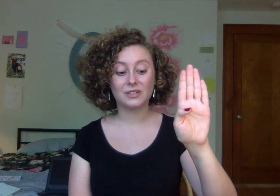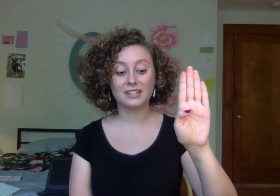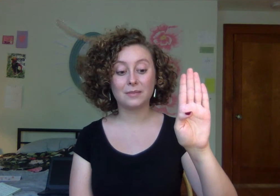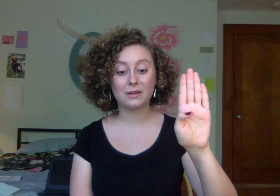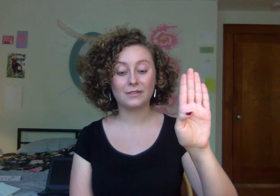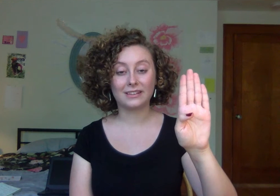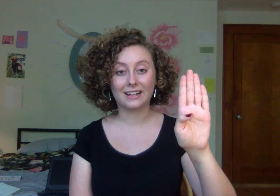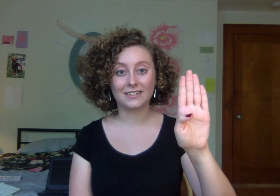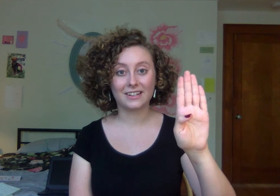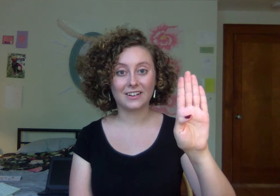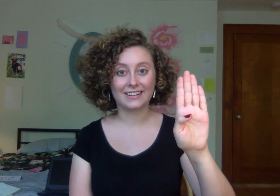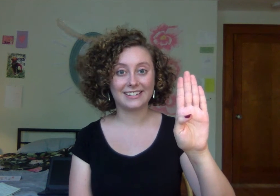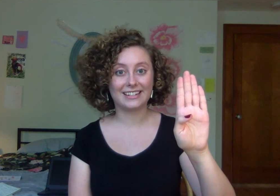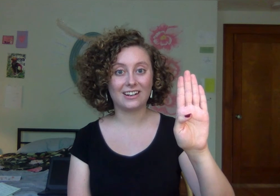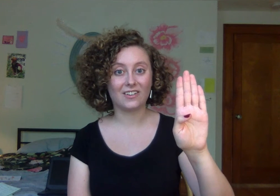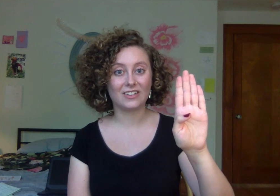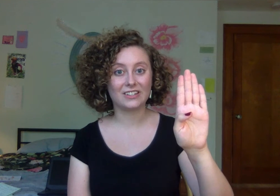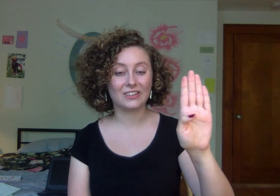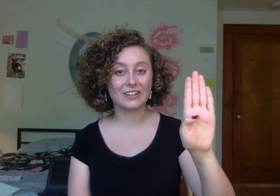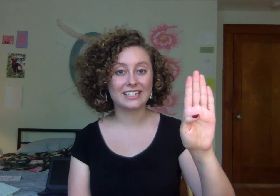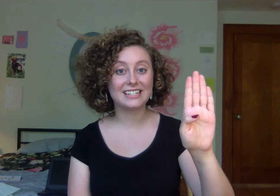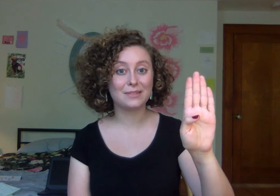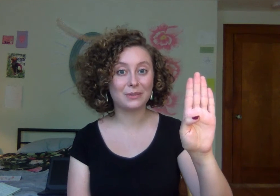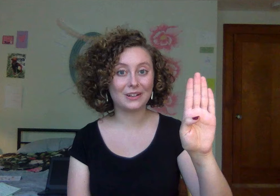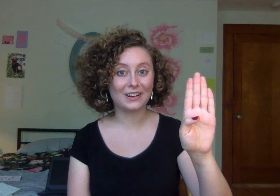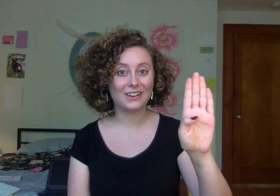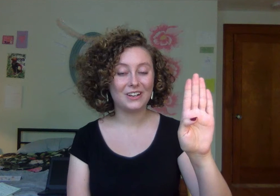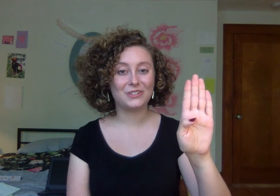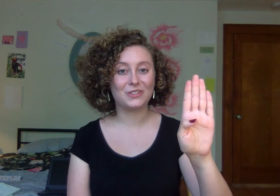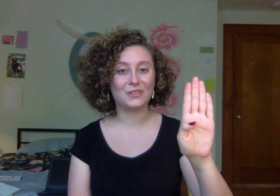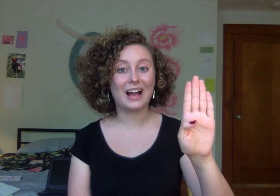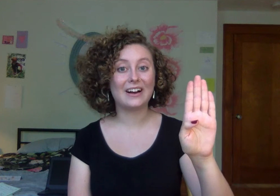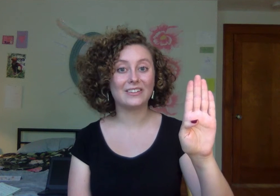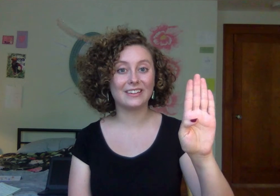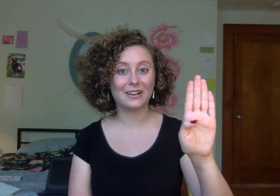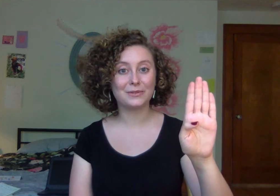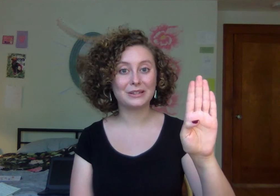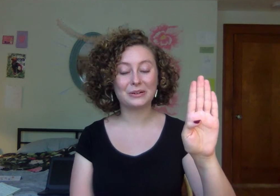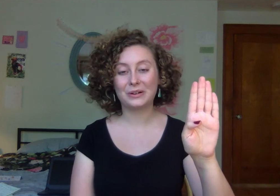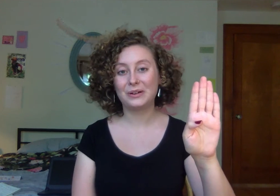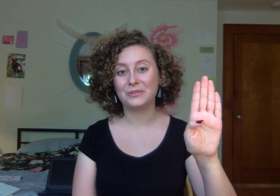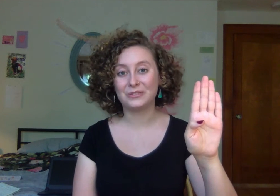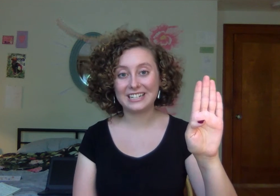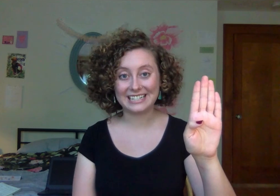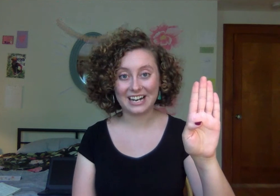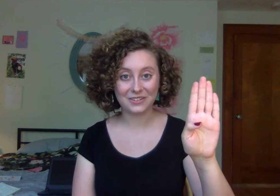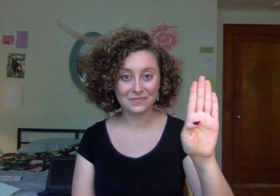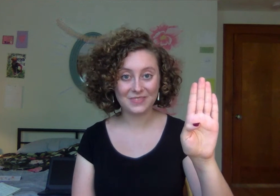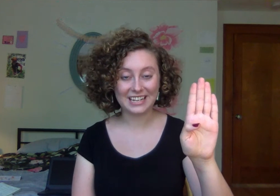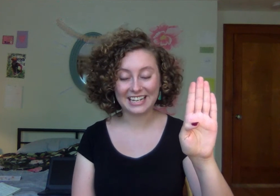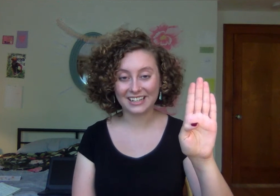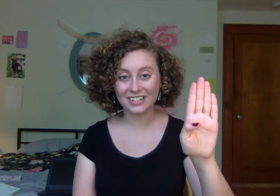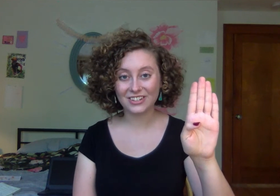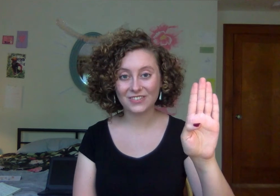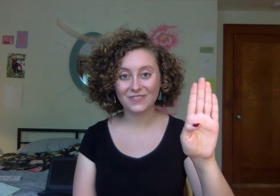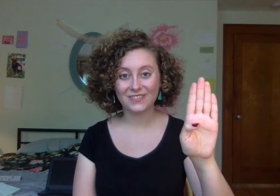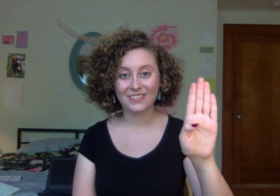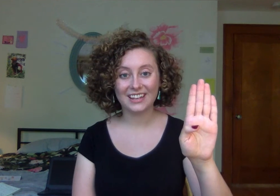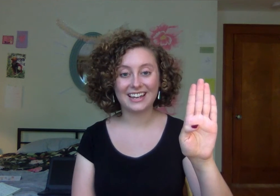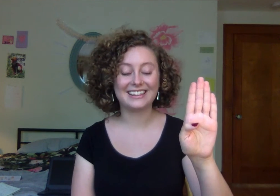some of the letters that you're going to see are going to look similar to how the letter would look written down in English. And then